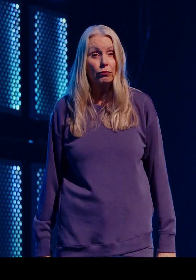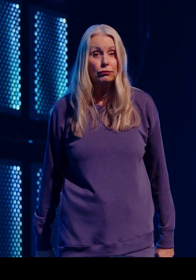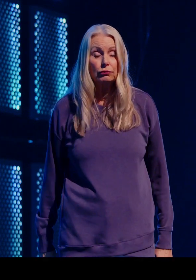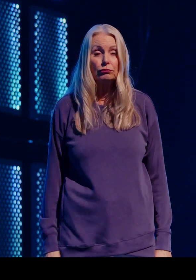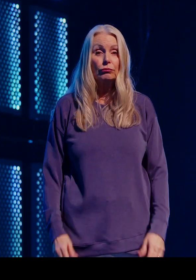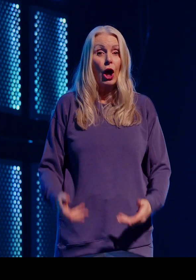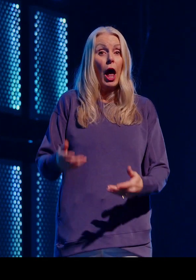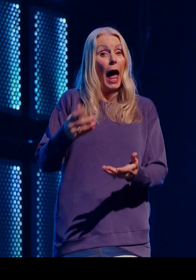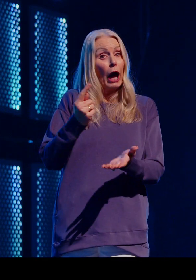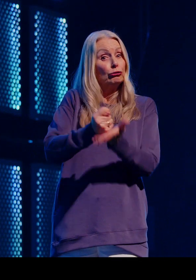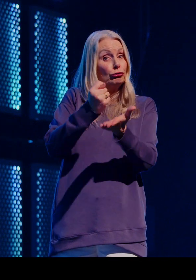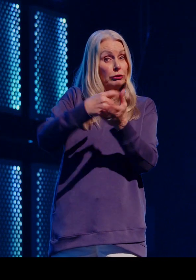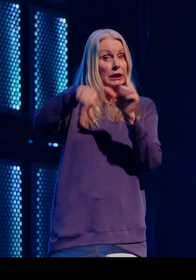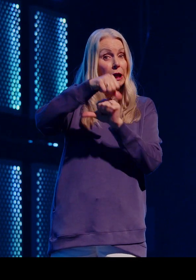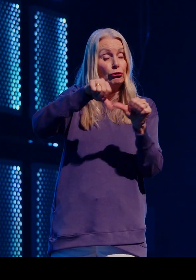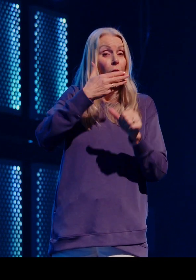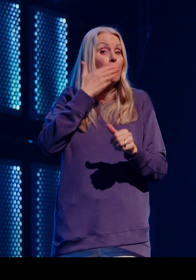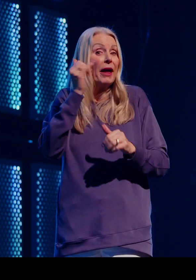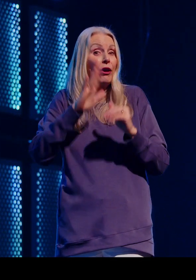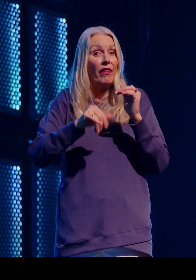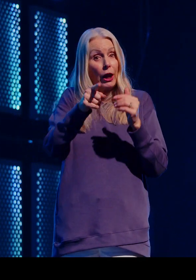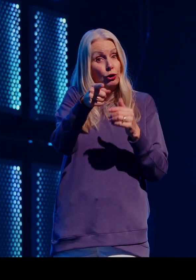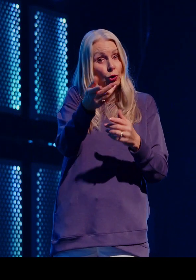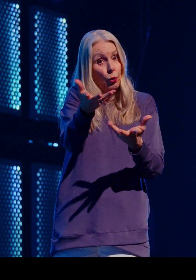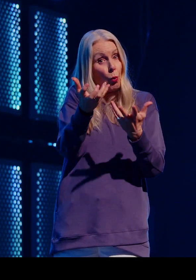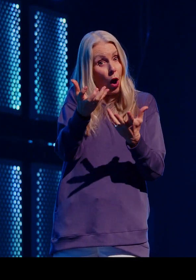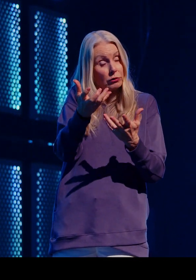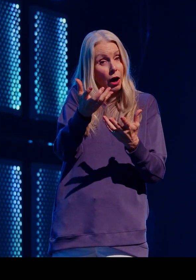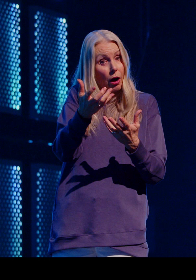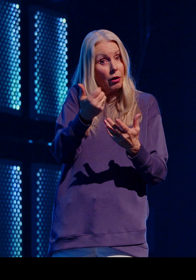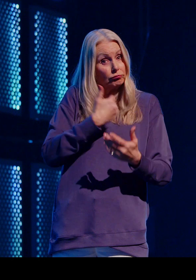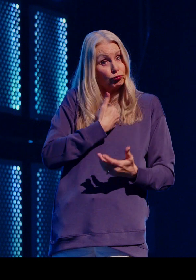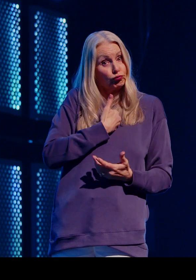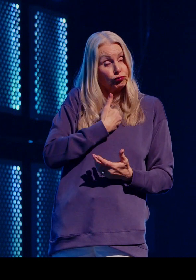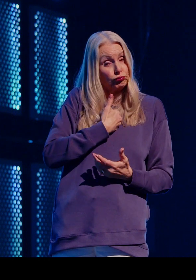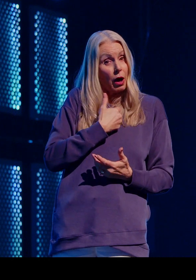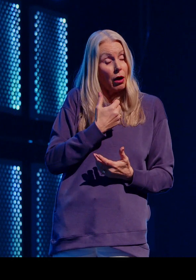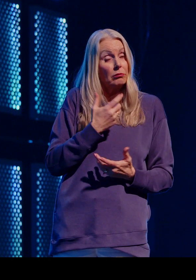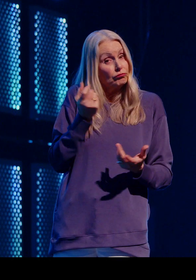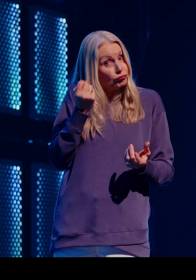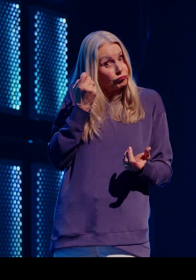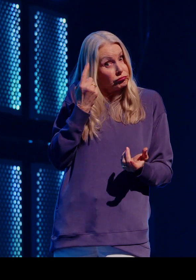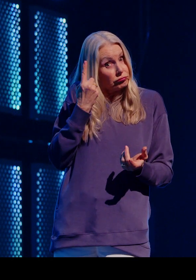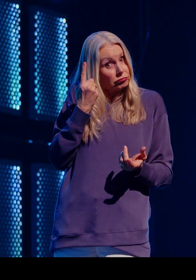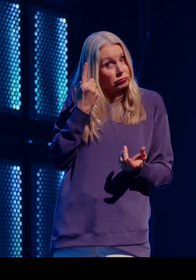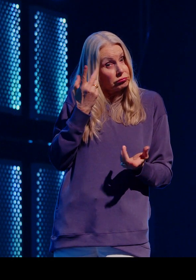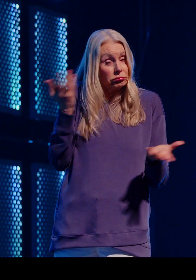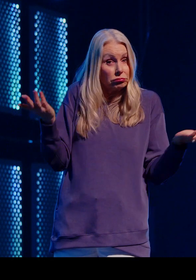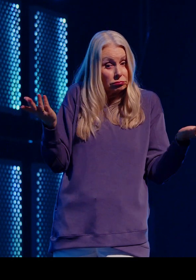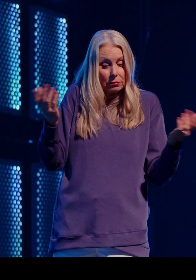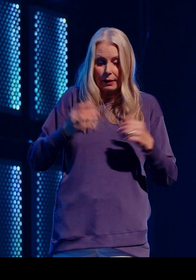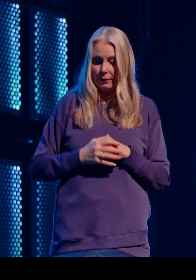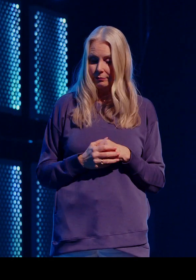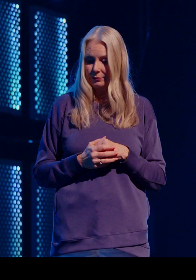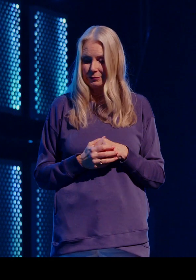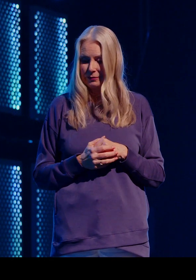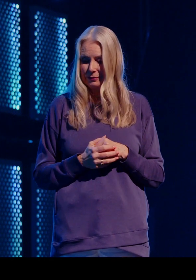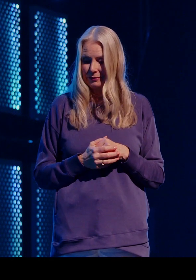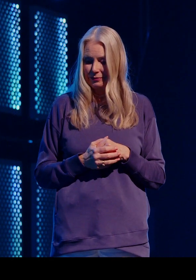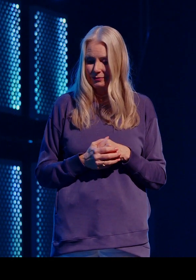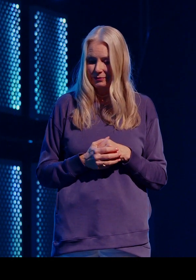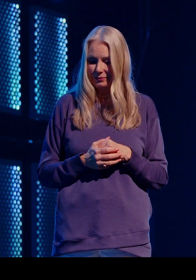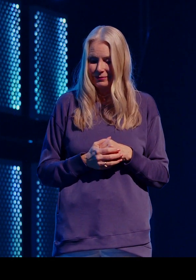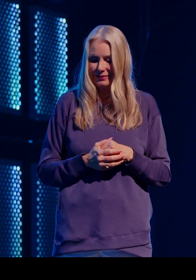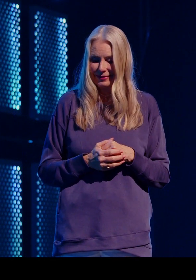one another better than you wanna create your una self. Almost done. Una no fee look ut